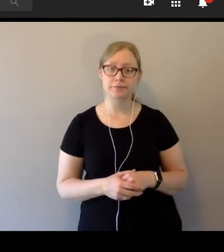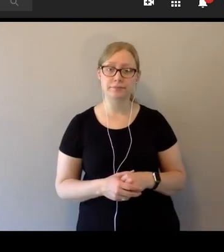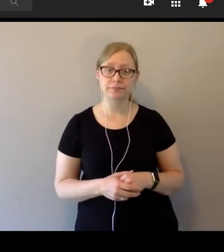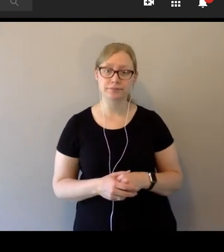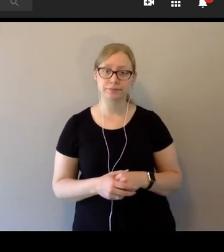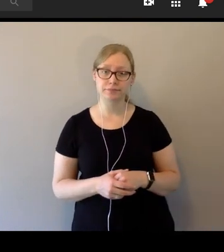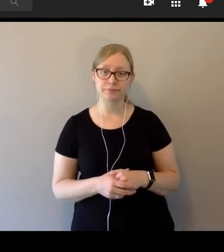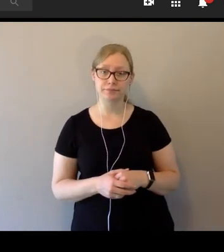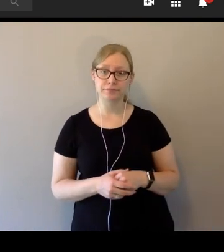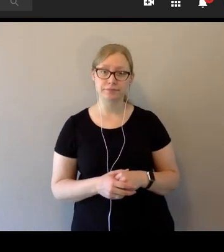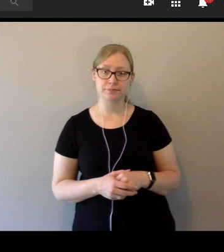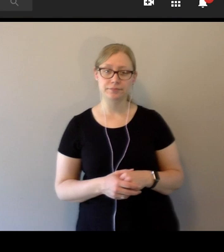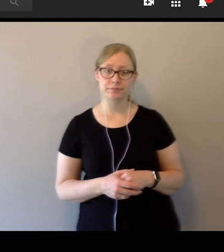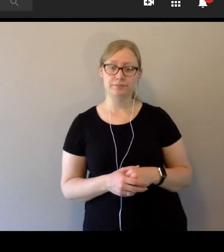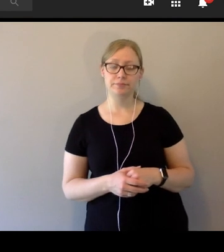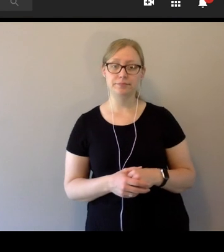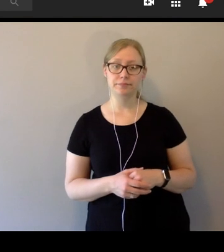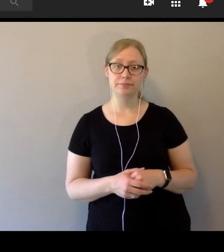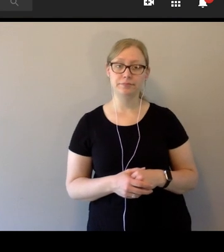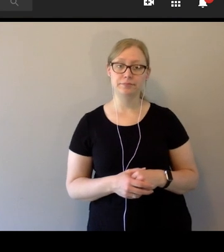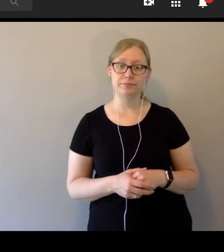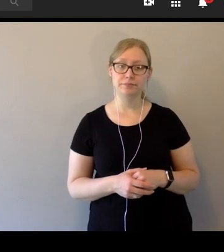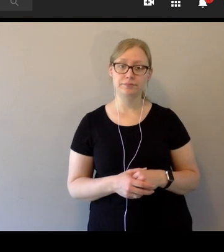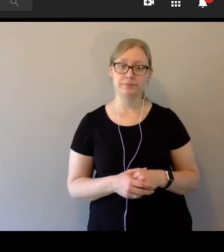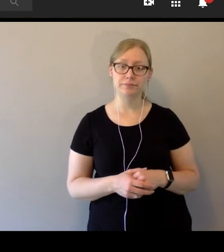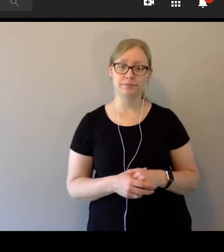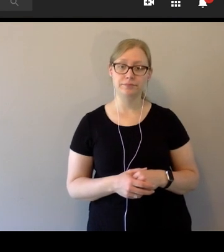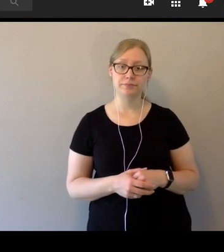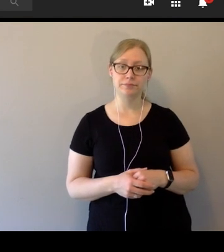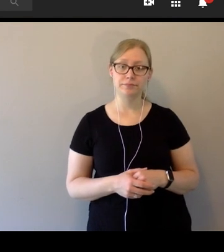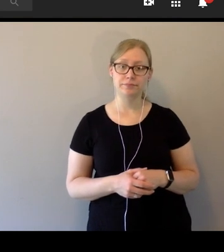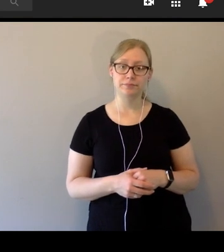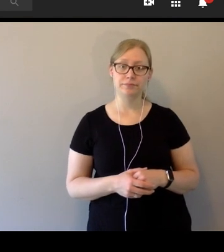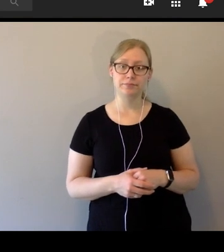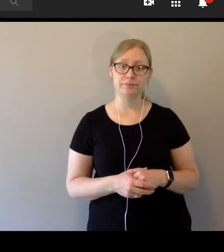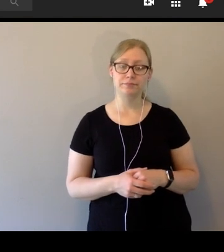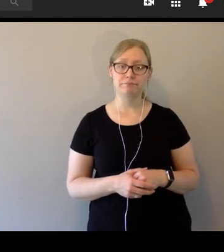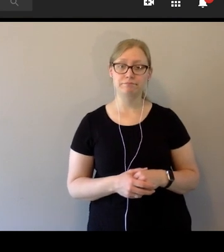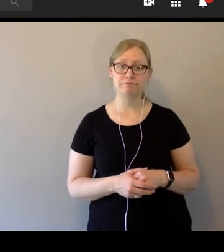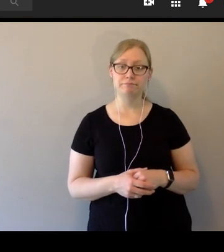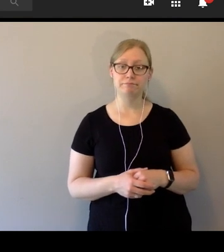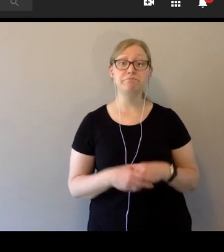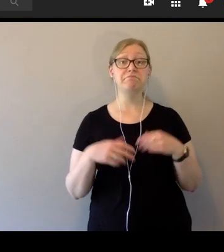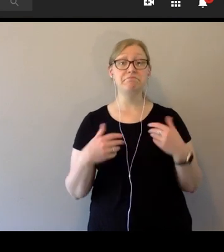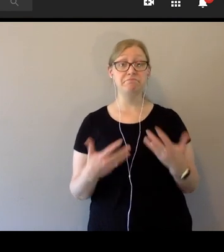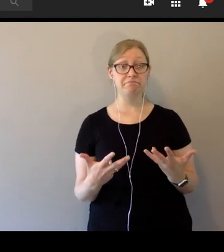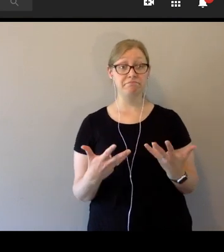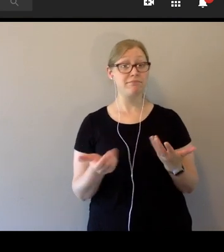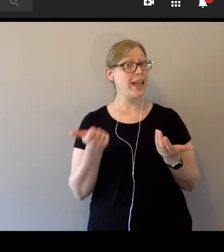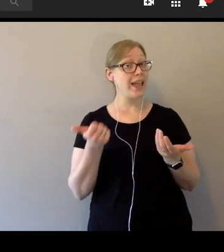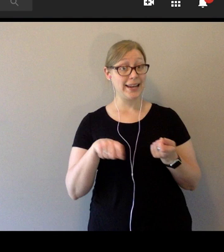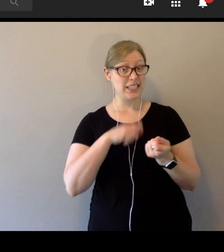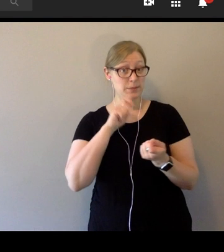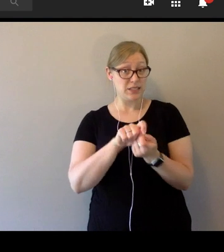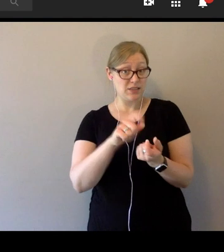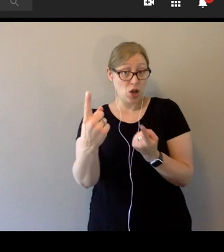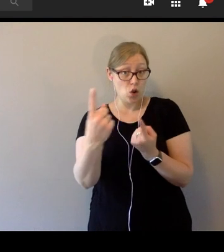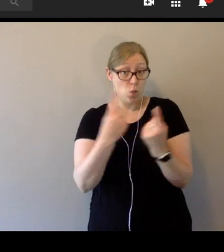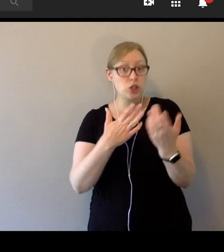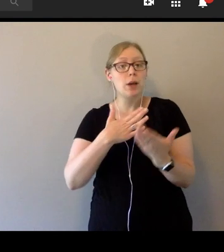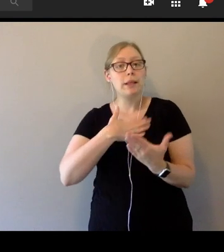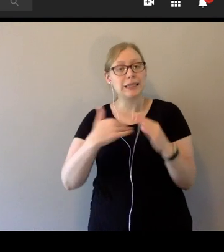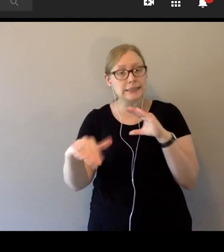32.7 feet away from the building. All right, if you have any particular questions,